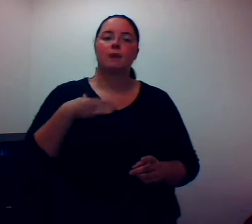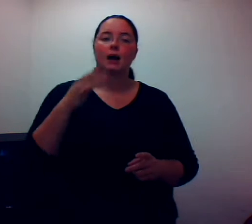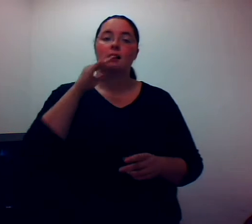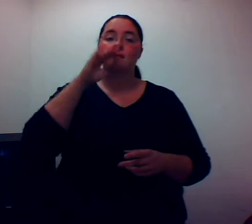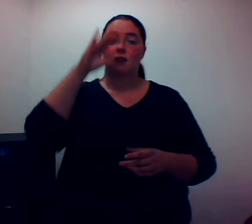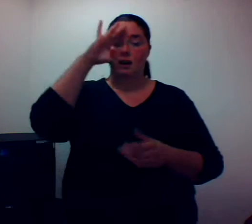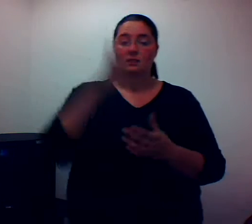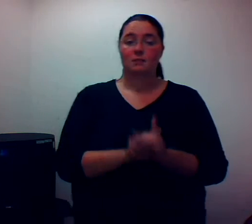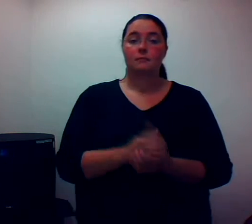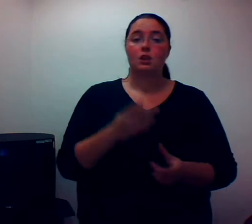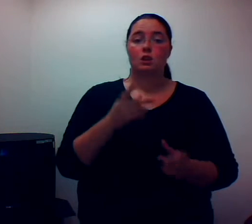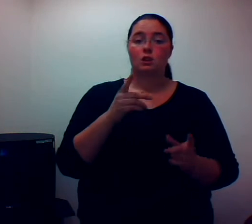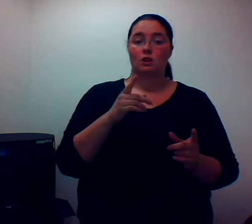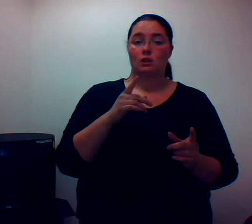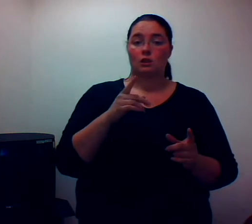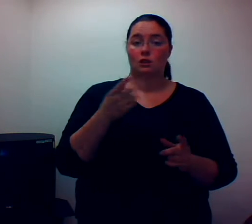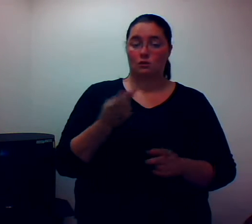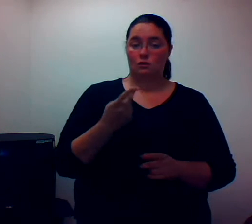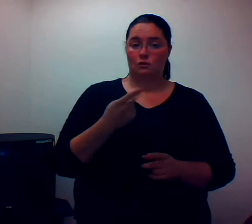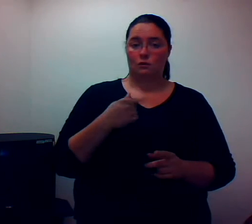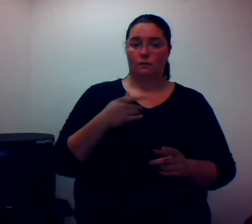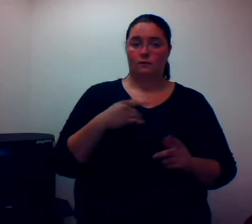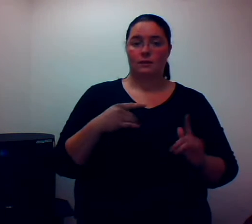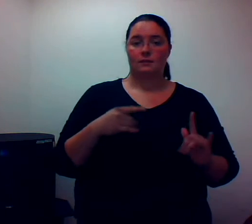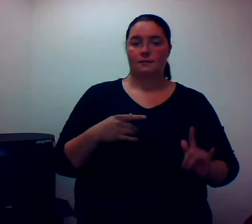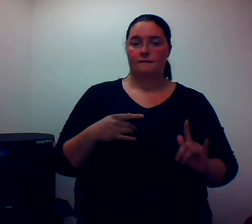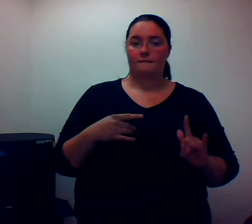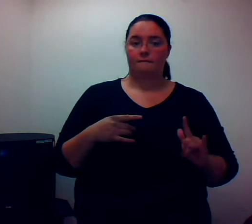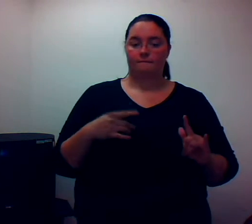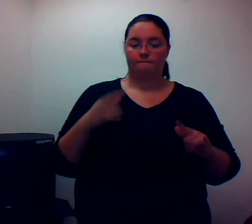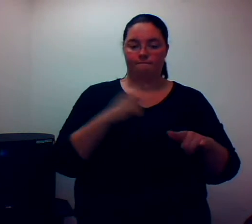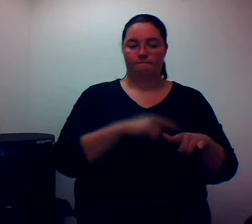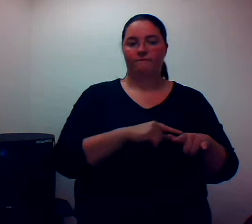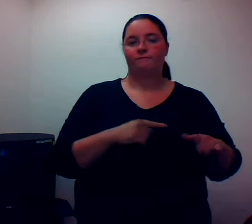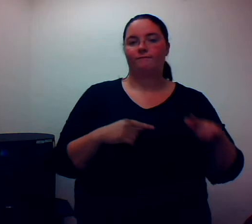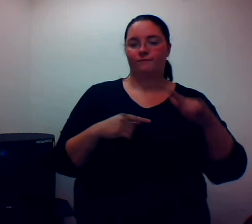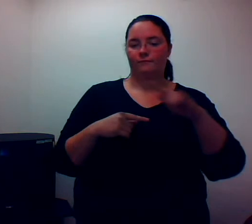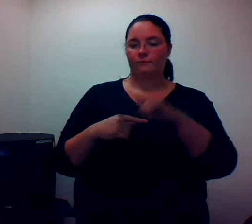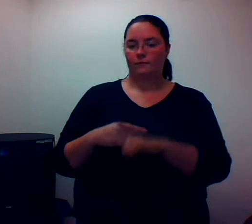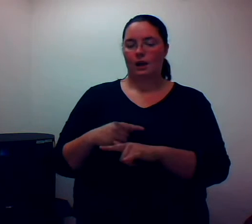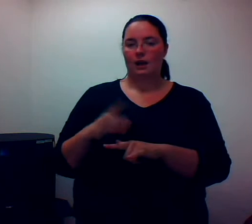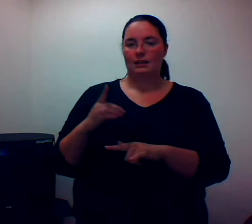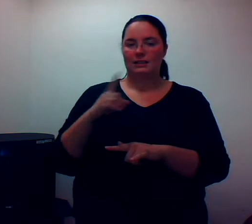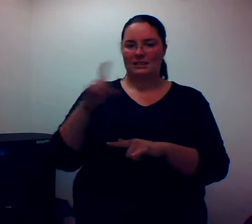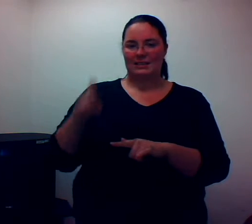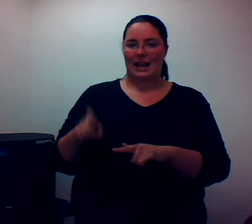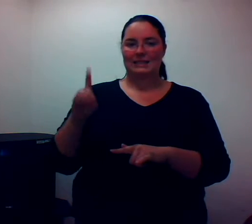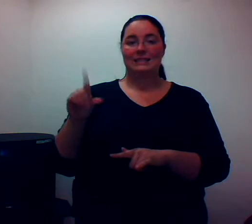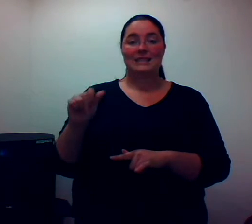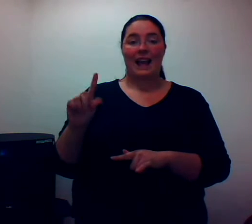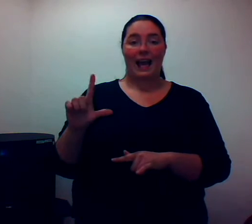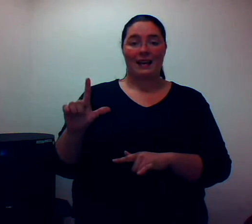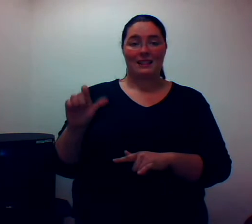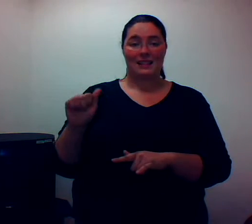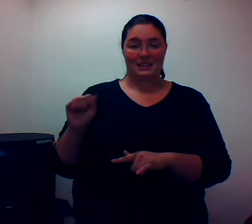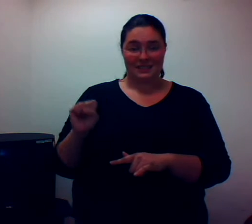Kong. As it turned out, we did go to North Carolina, and then we spent about 5 hours in the air, and